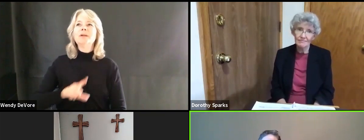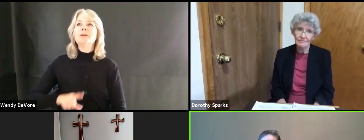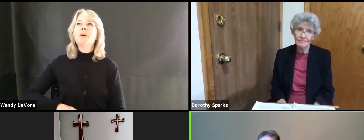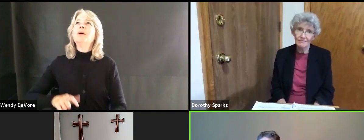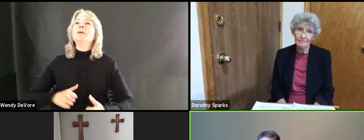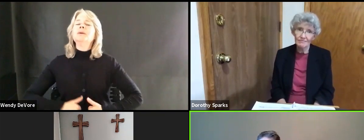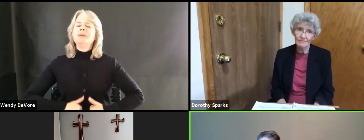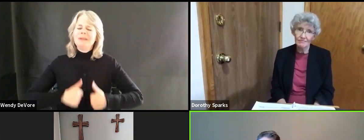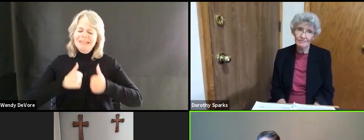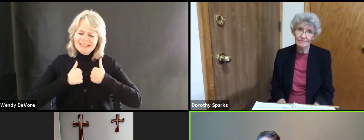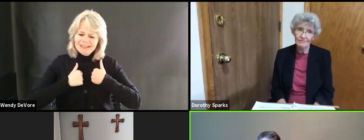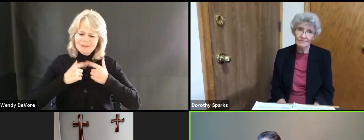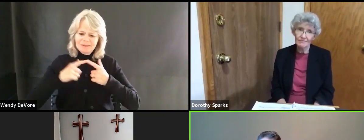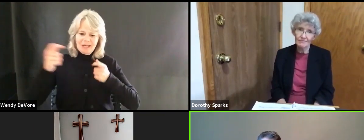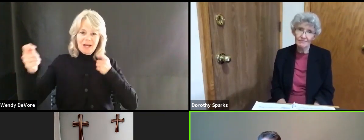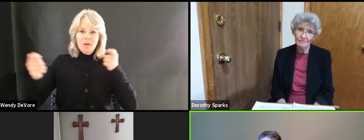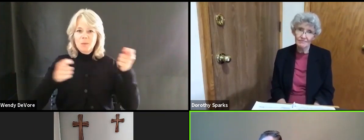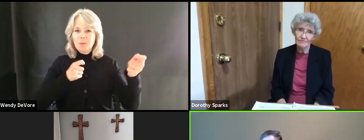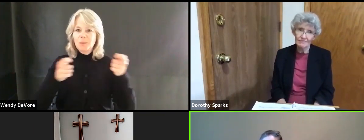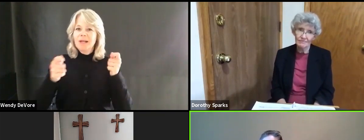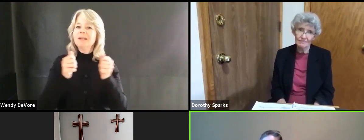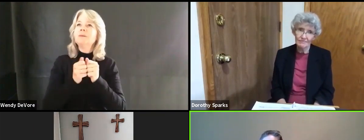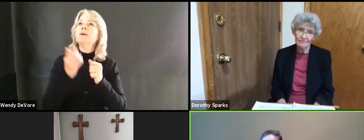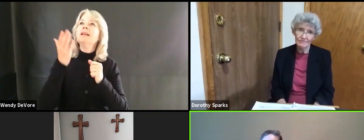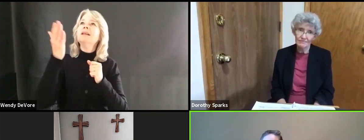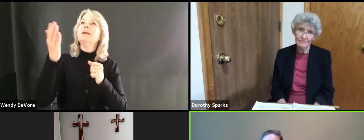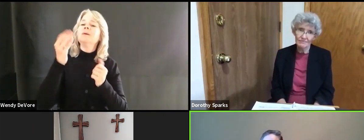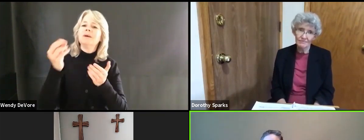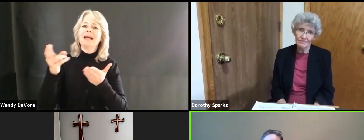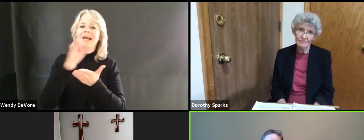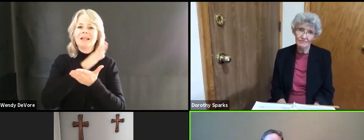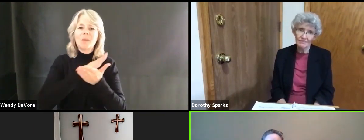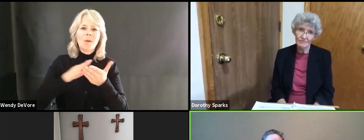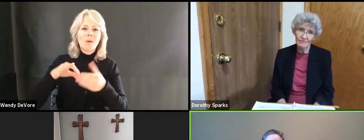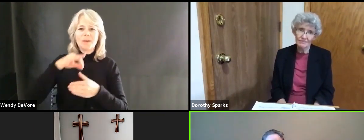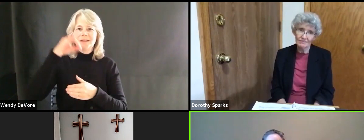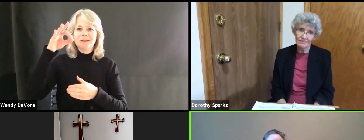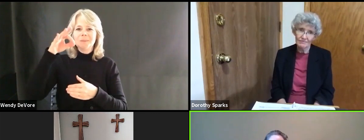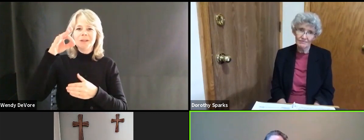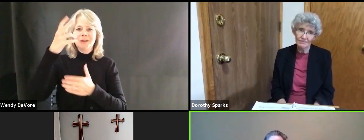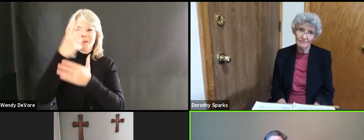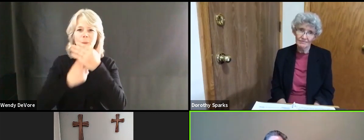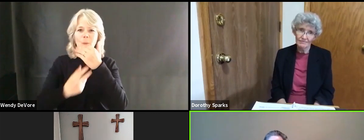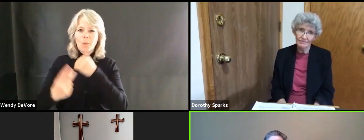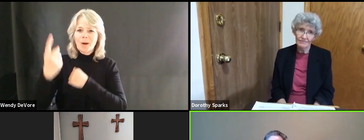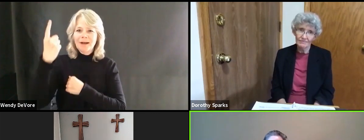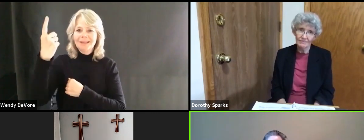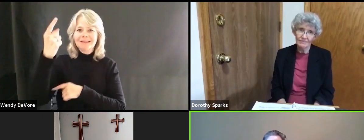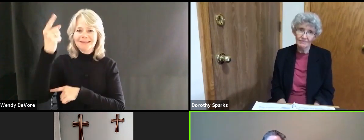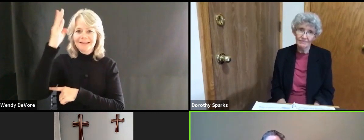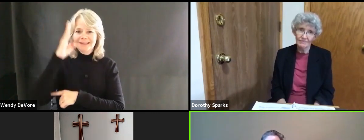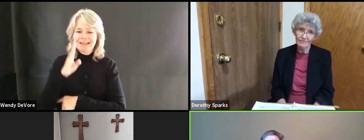and reigns with you and the Holy Spirit, one God, now and forever.